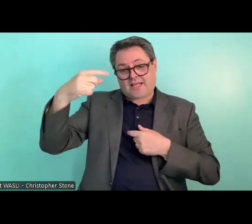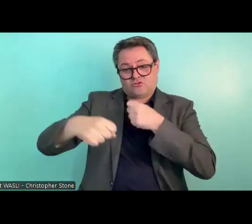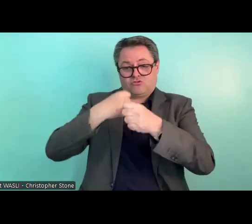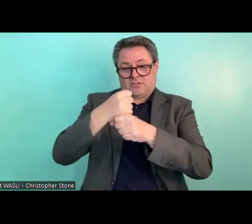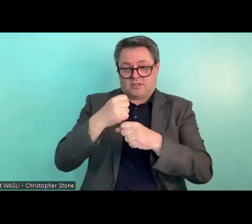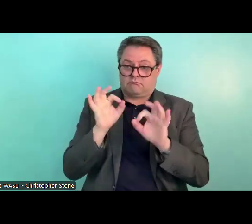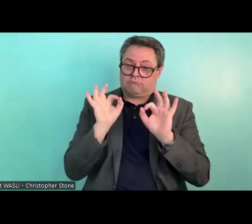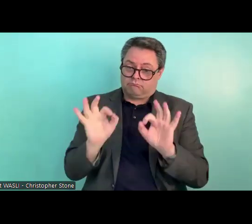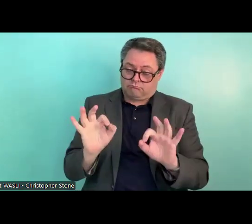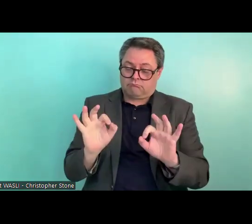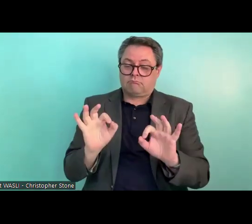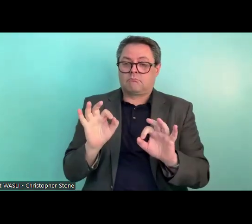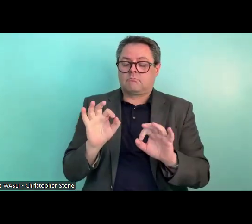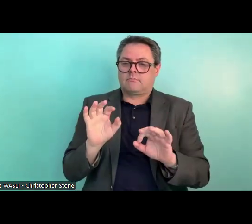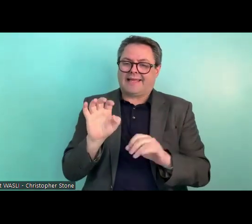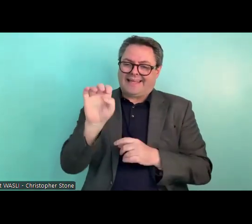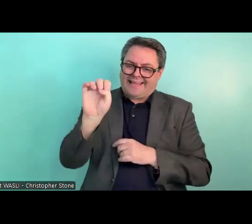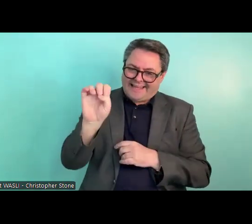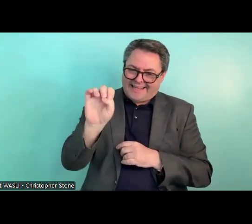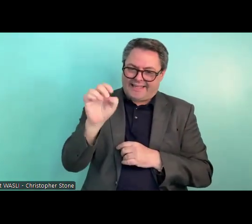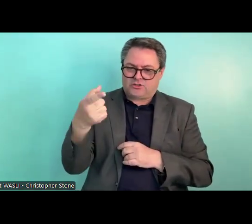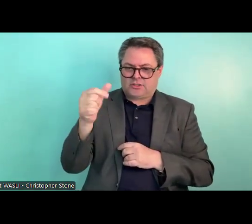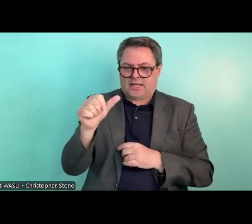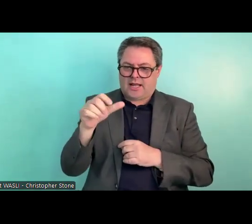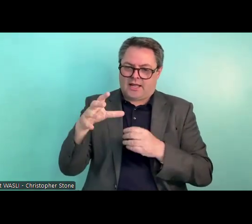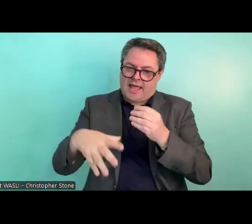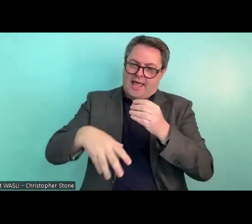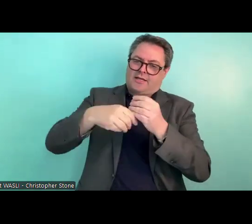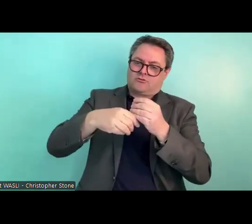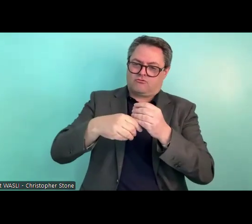until September to do that. So next year